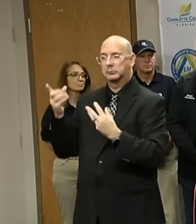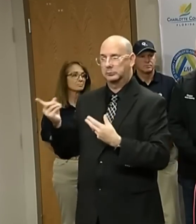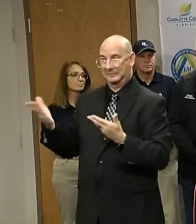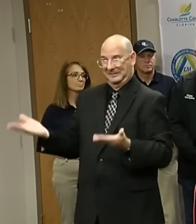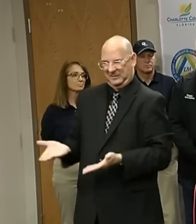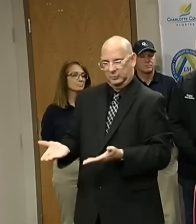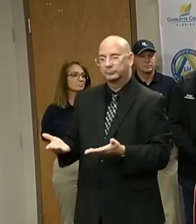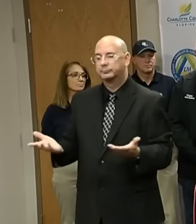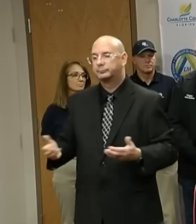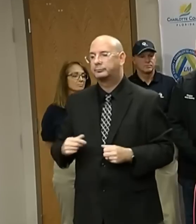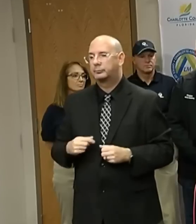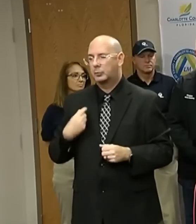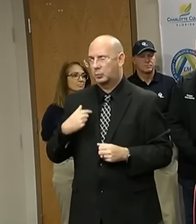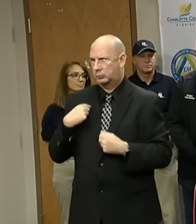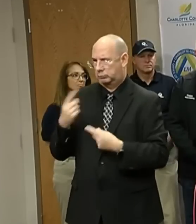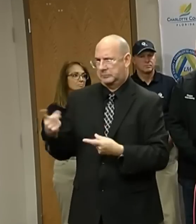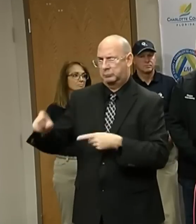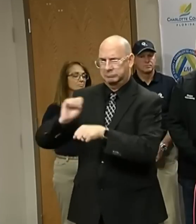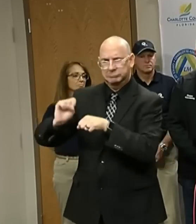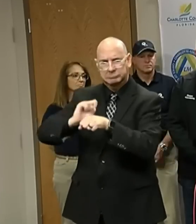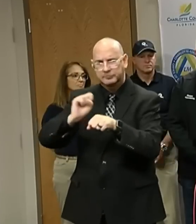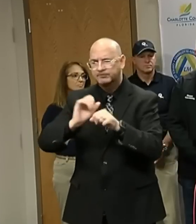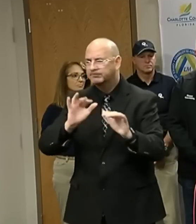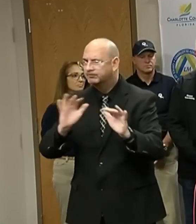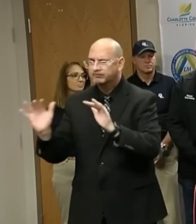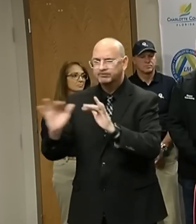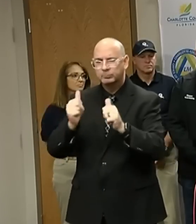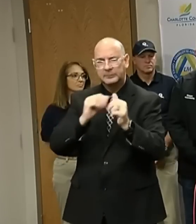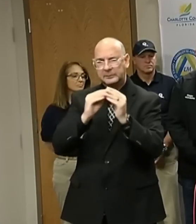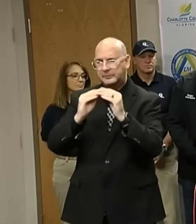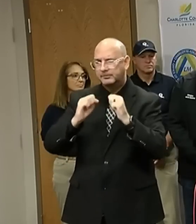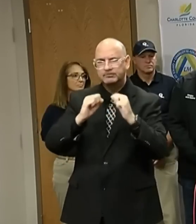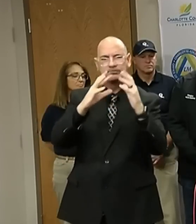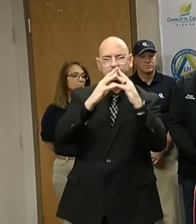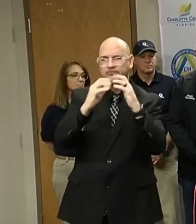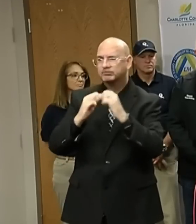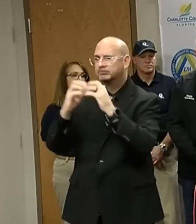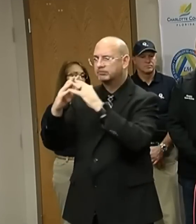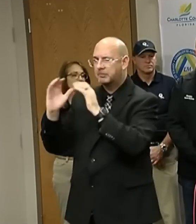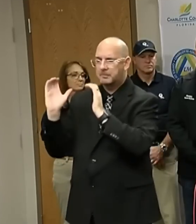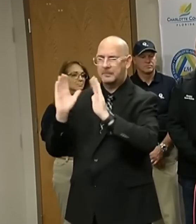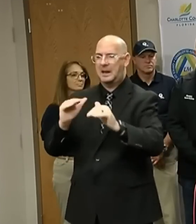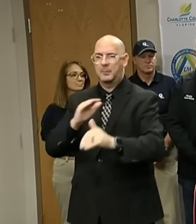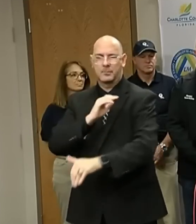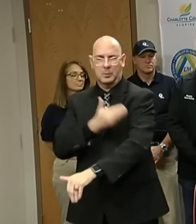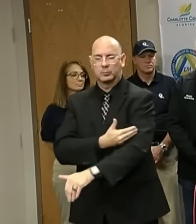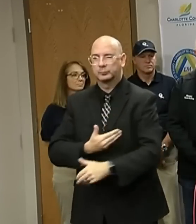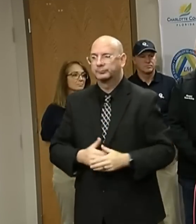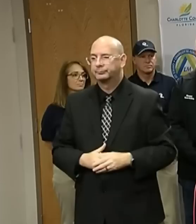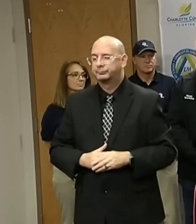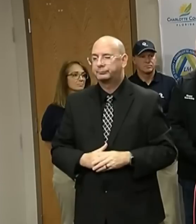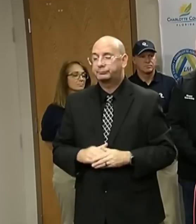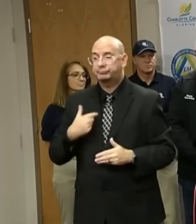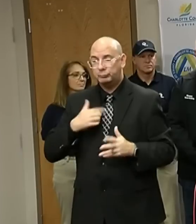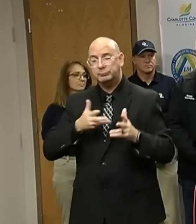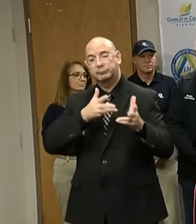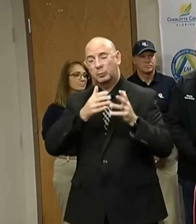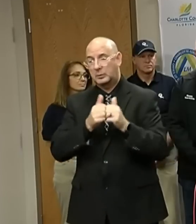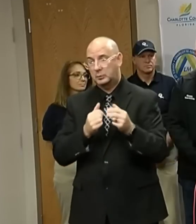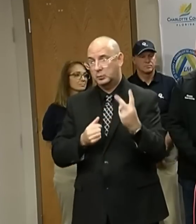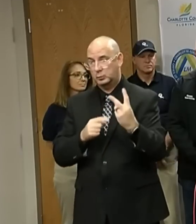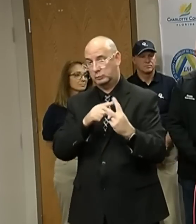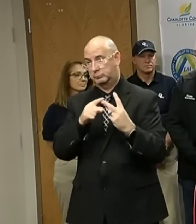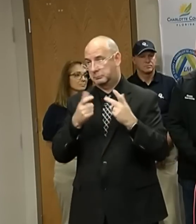here working on being able to get people connected again. I've talked to two of the major CEOs for